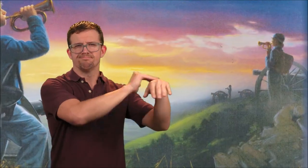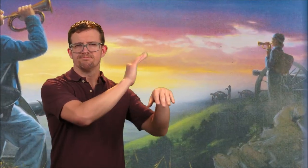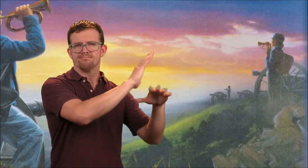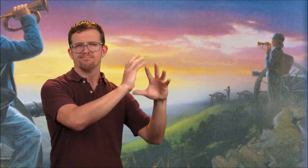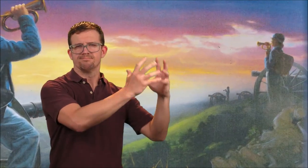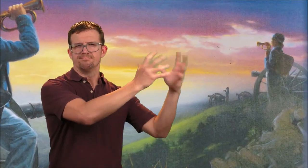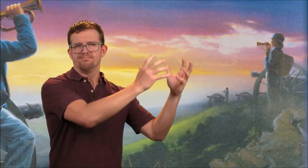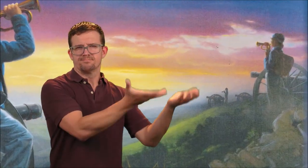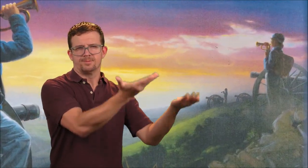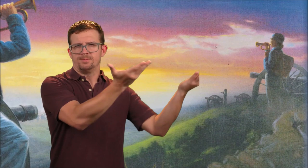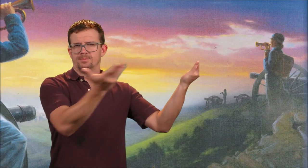down the ridge.